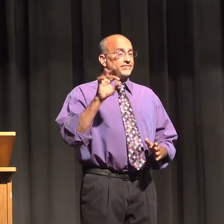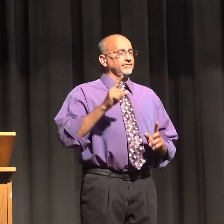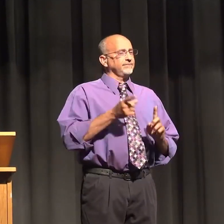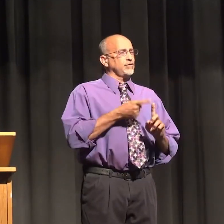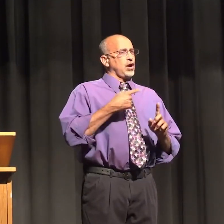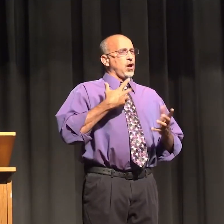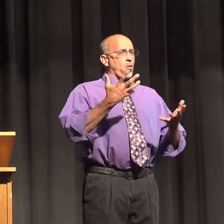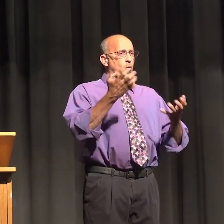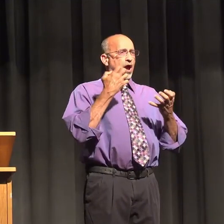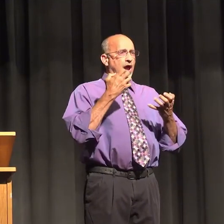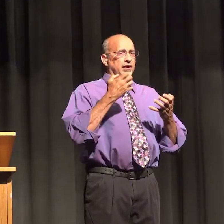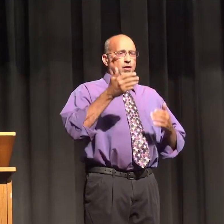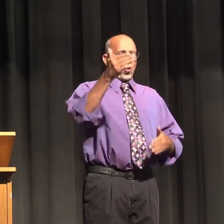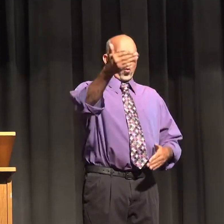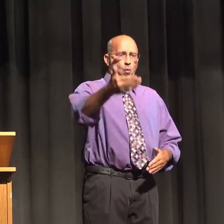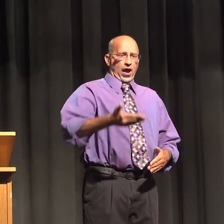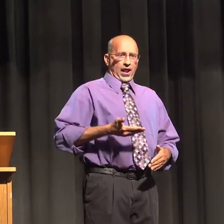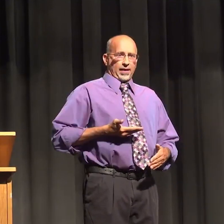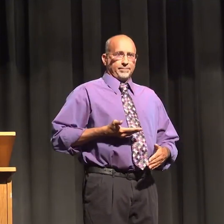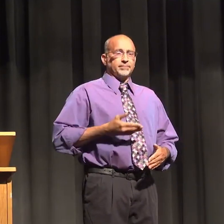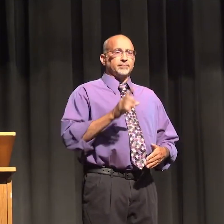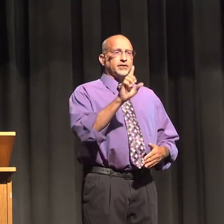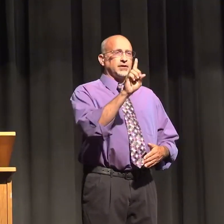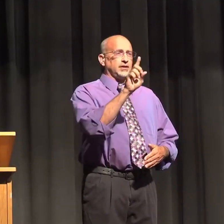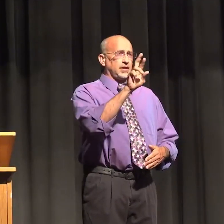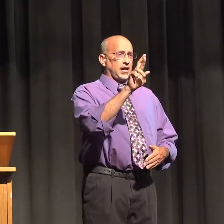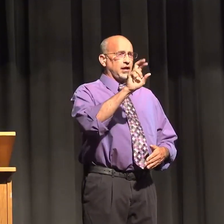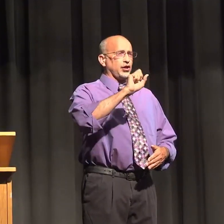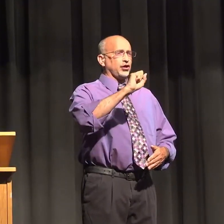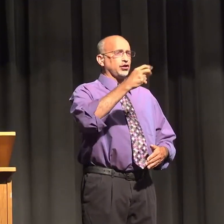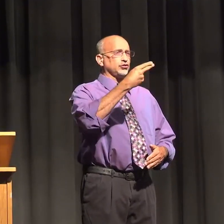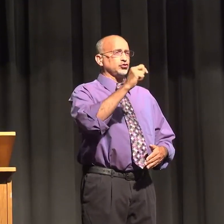Okay, to start things off, first I want to welcome